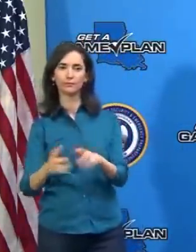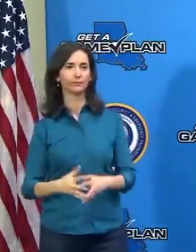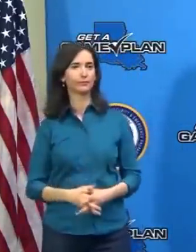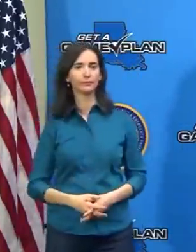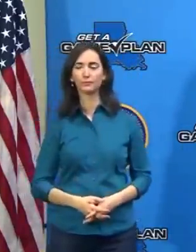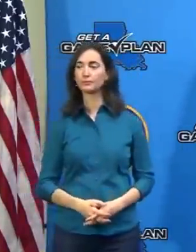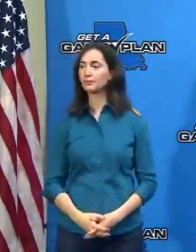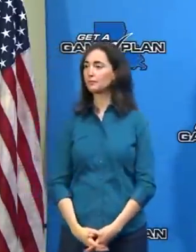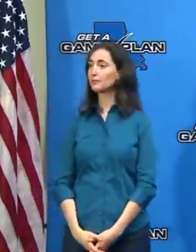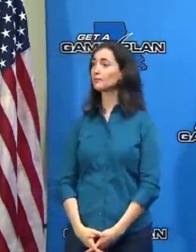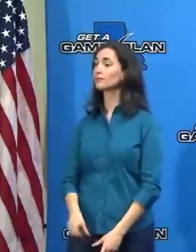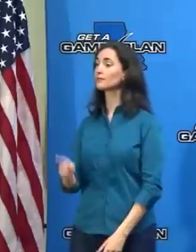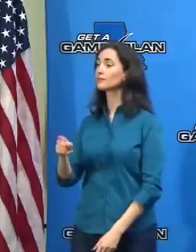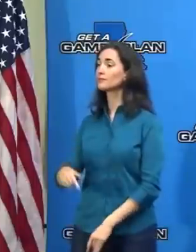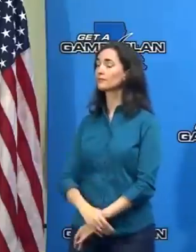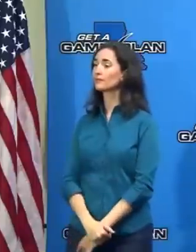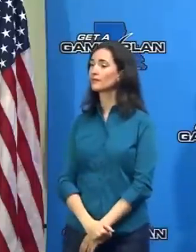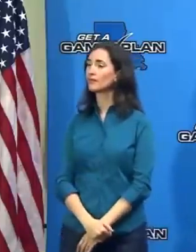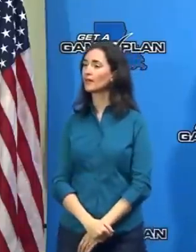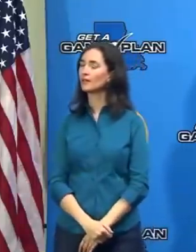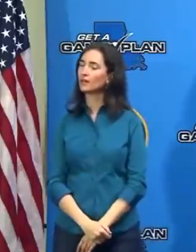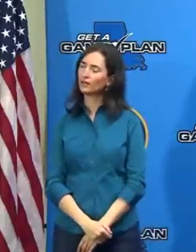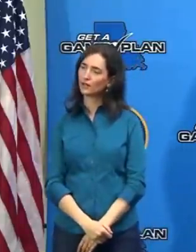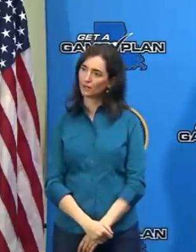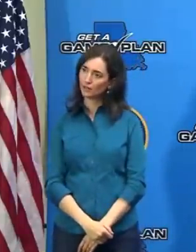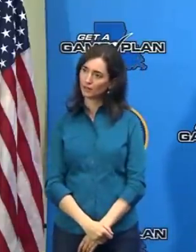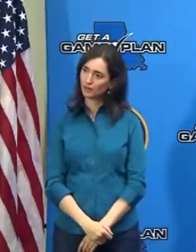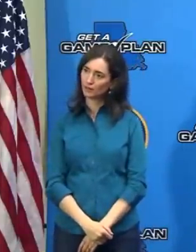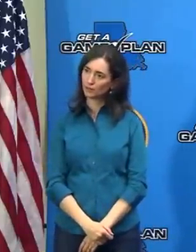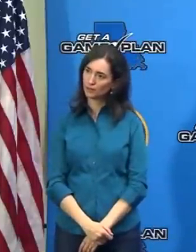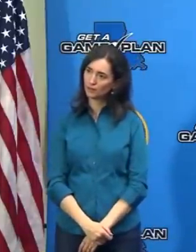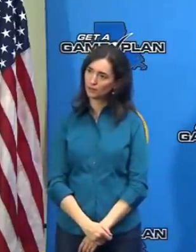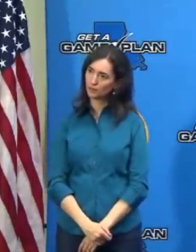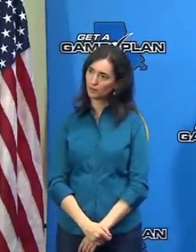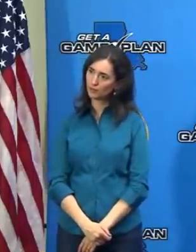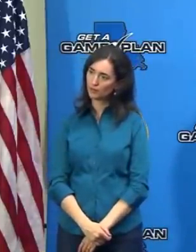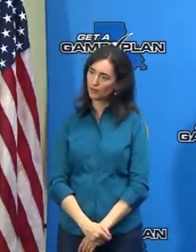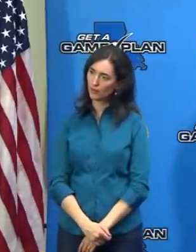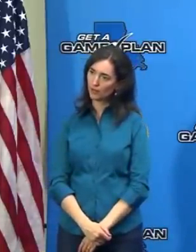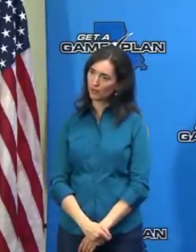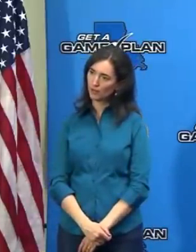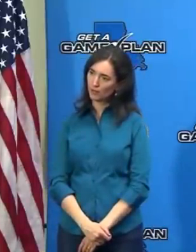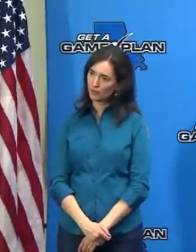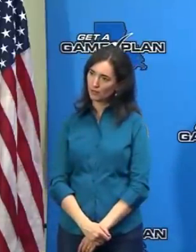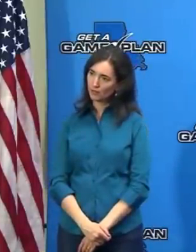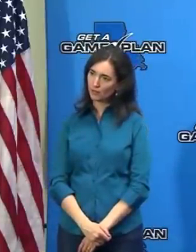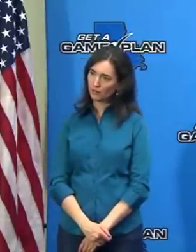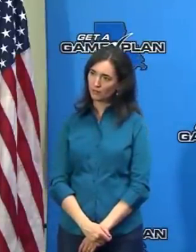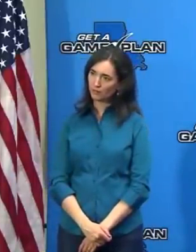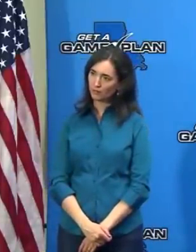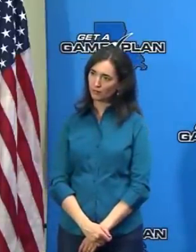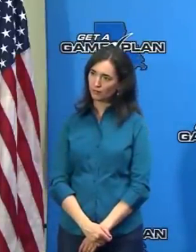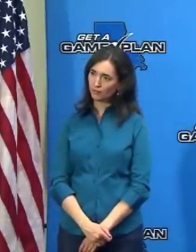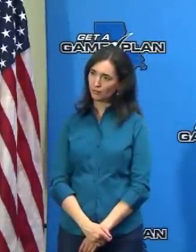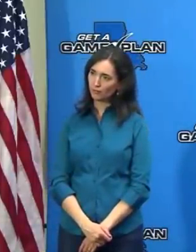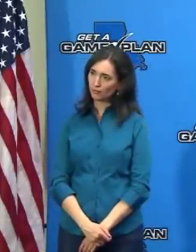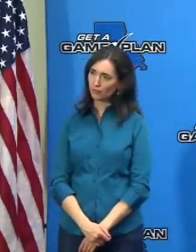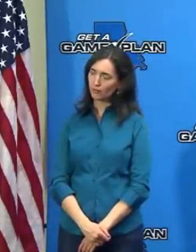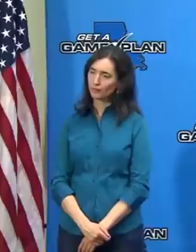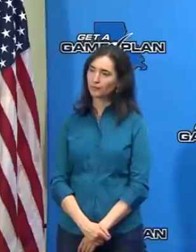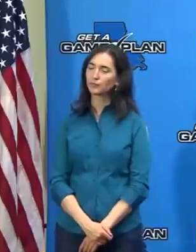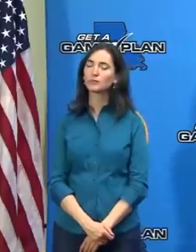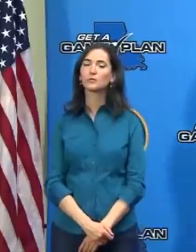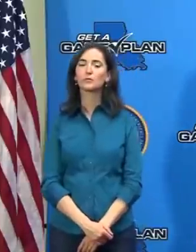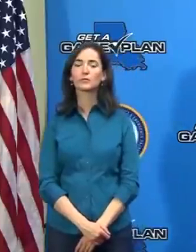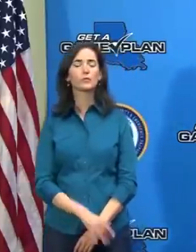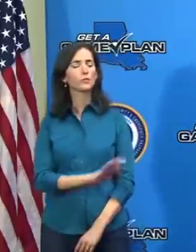Yes, ma'am. Can you say how much the congregate shelter, you said there's a reduction in the capacity,